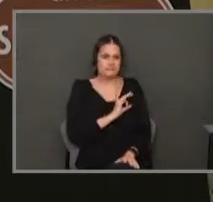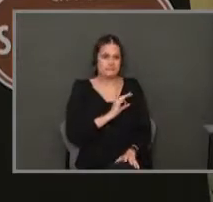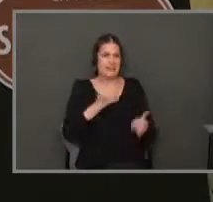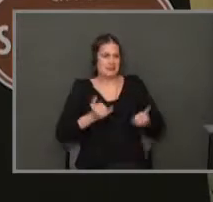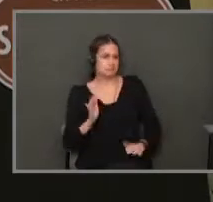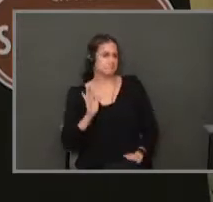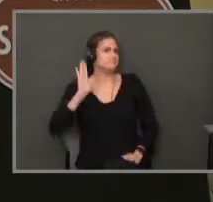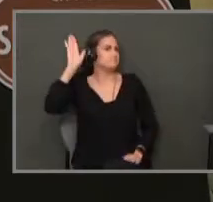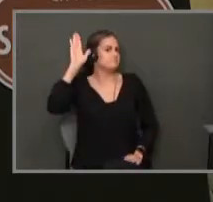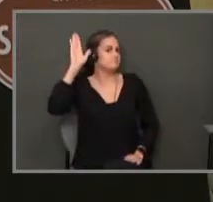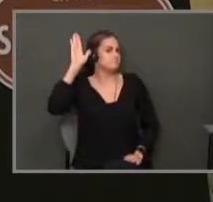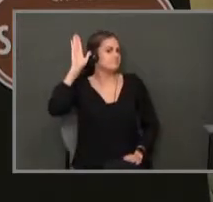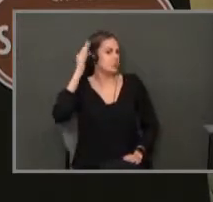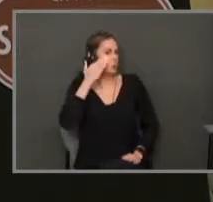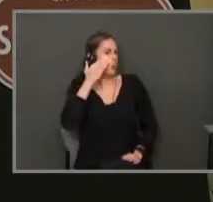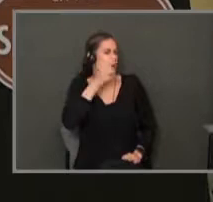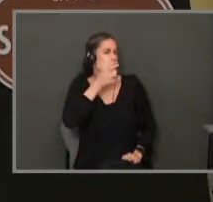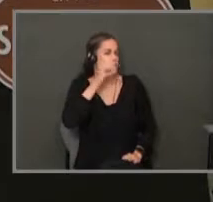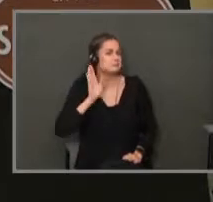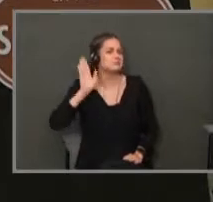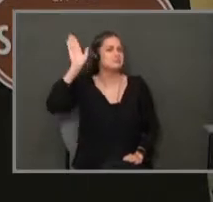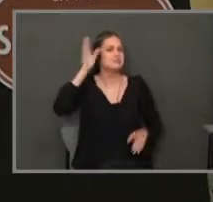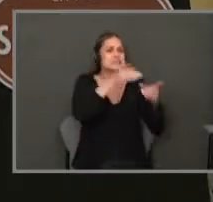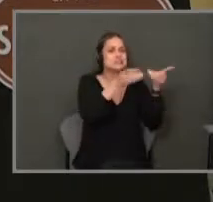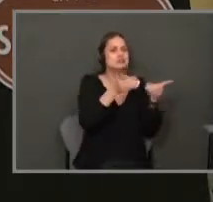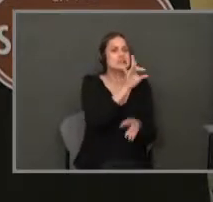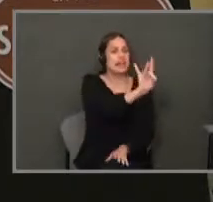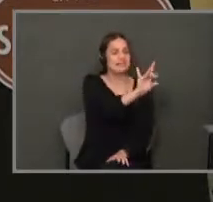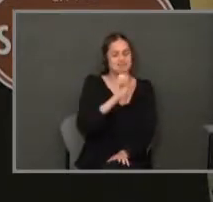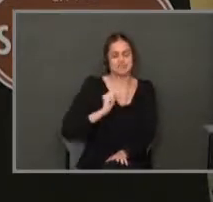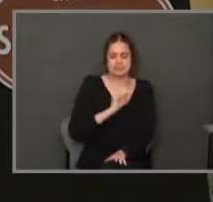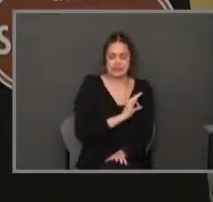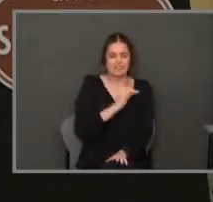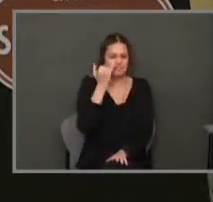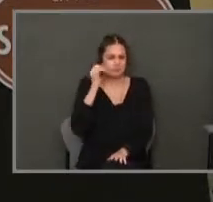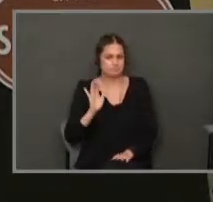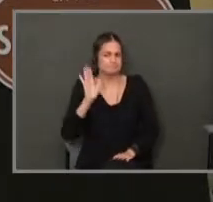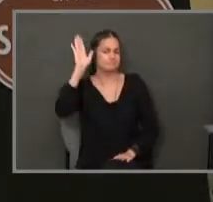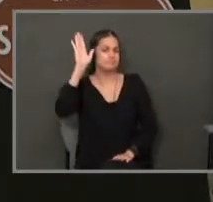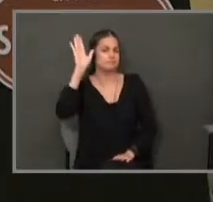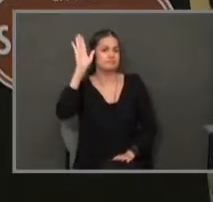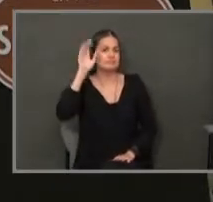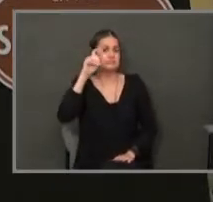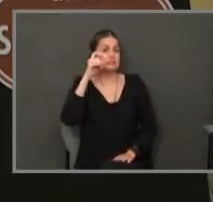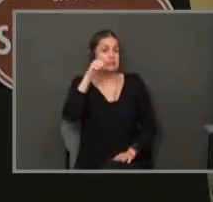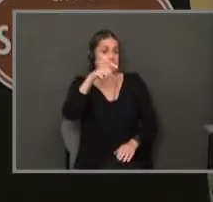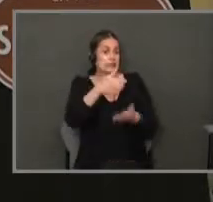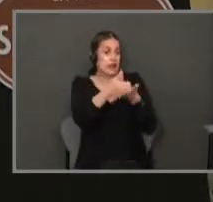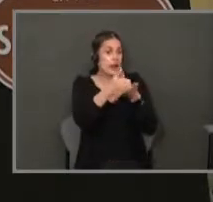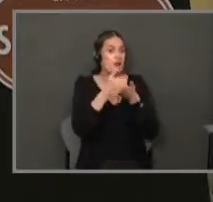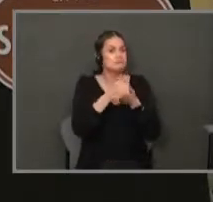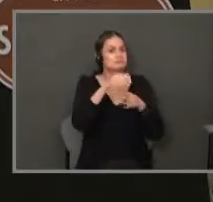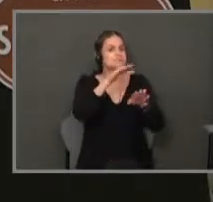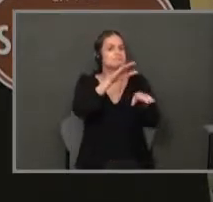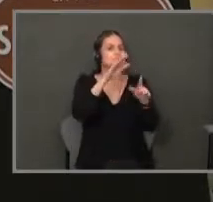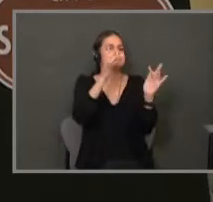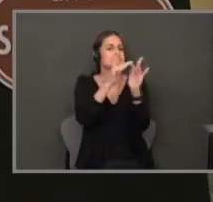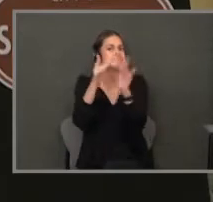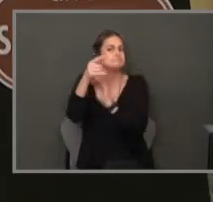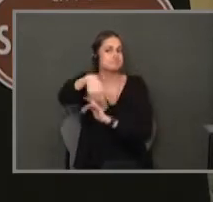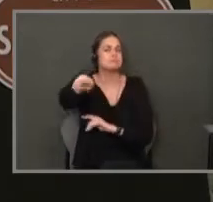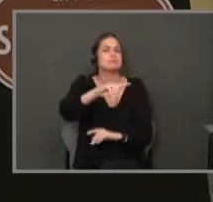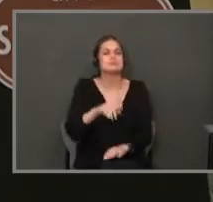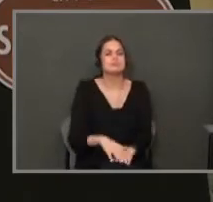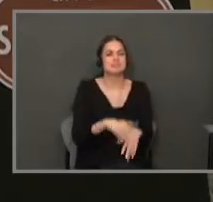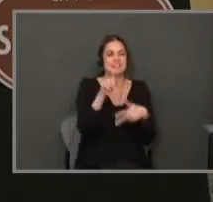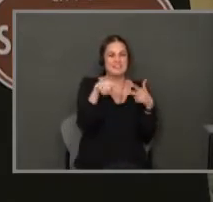their hands. Raise your hands, guys. District 8 staff. Any of those folks that raise their hands, if you need anything, ask them and they'll get it for you. Three,